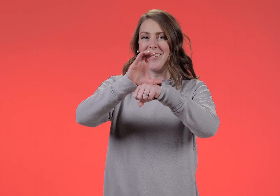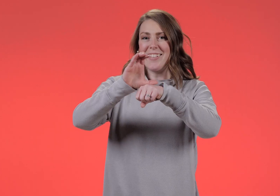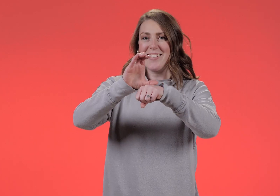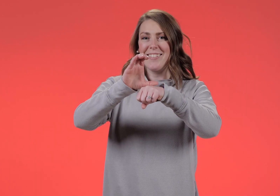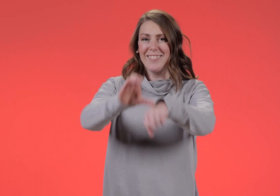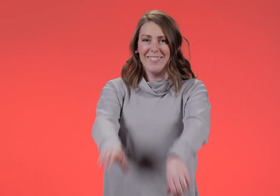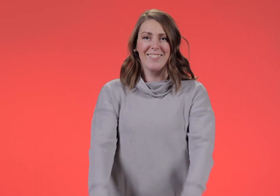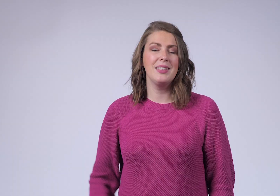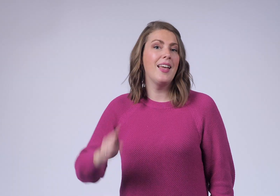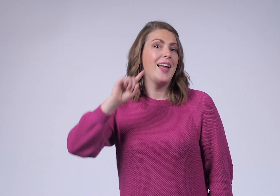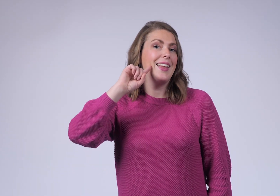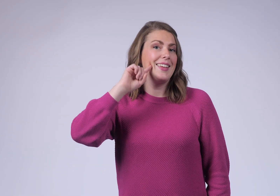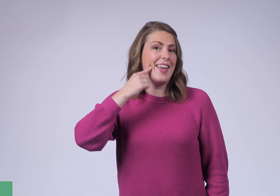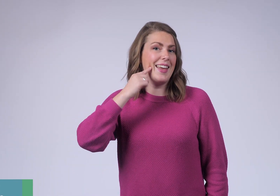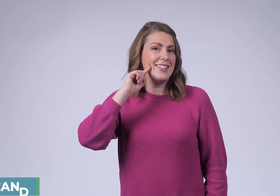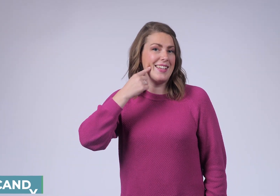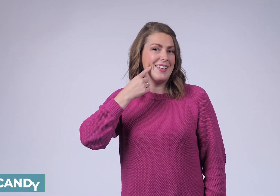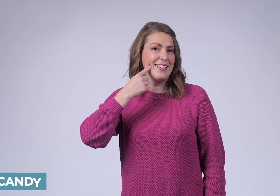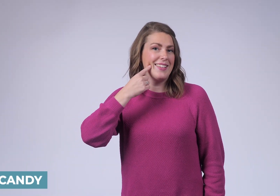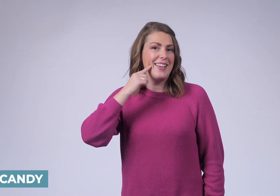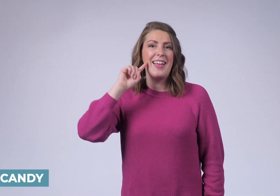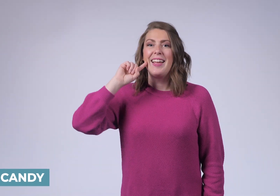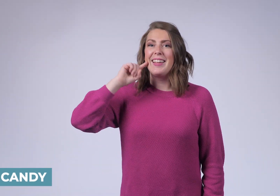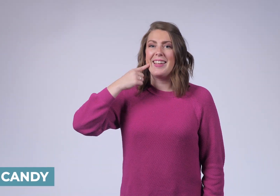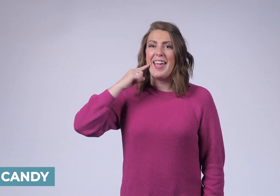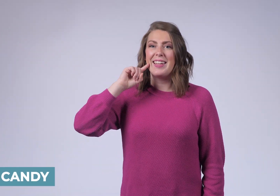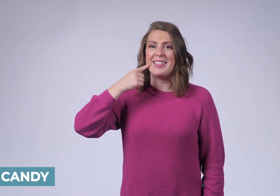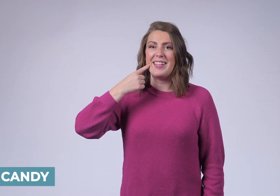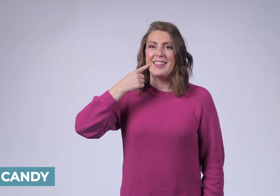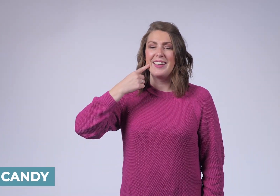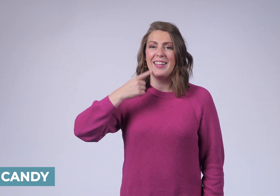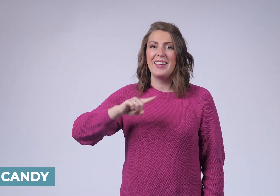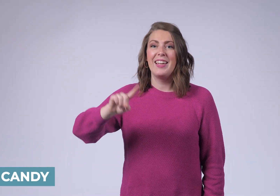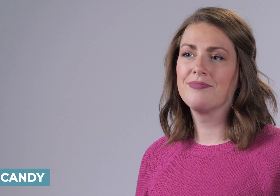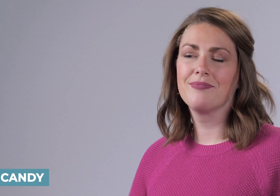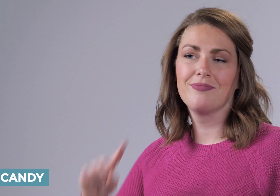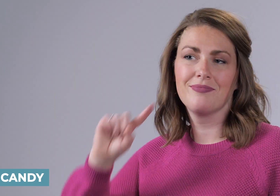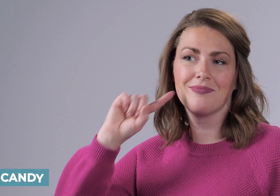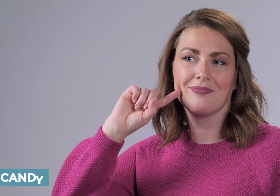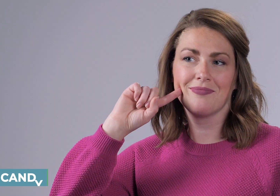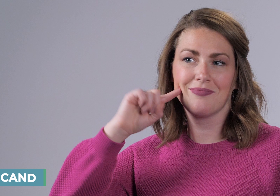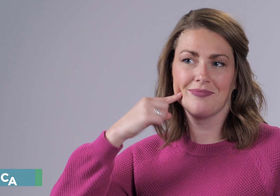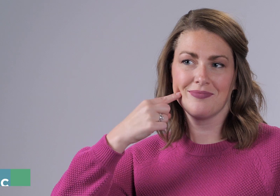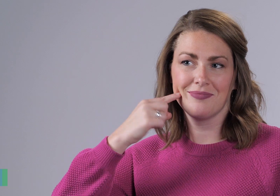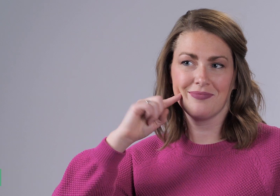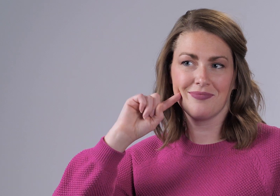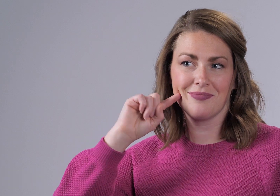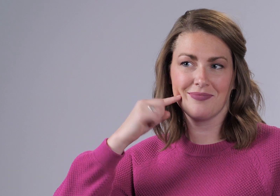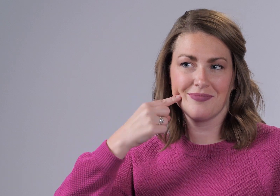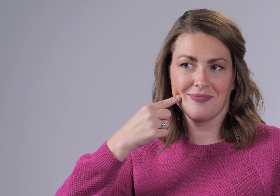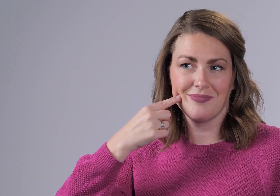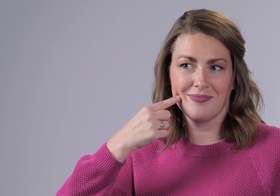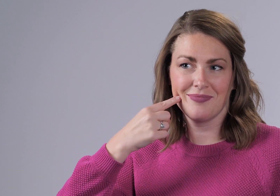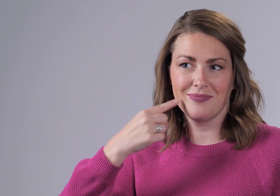Chocolate. Candy. Candy. You use your index finger and twist it right at your